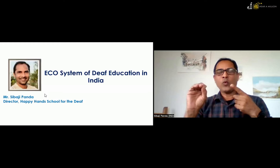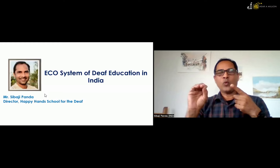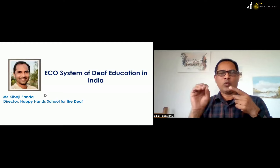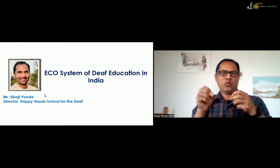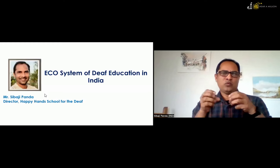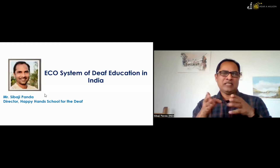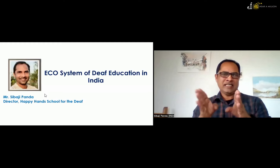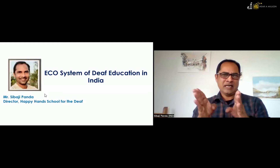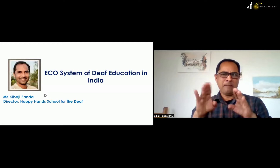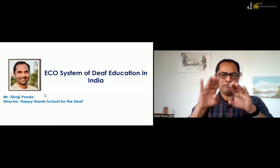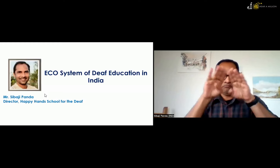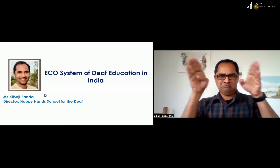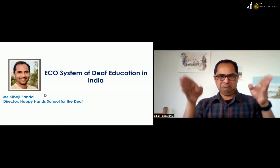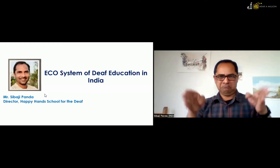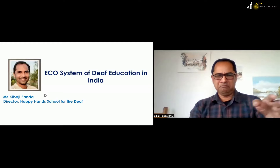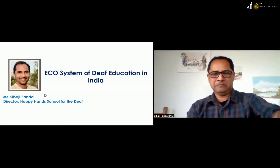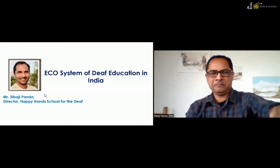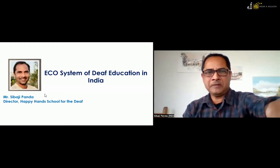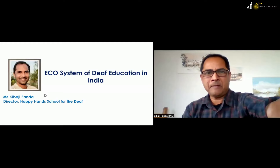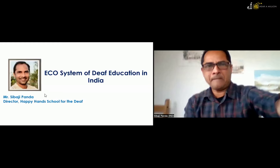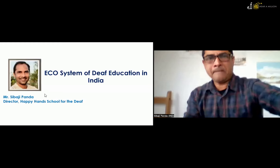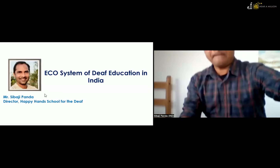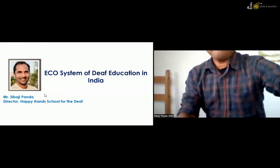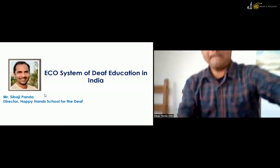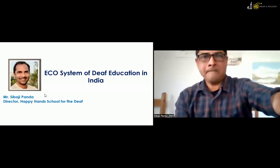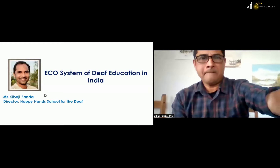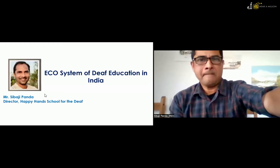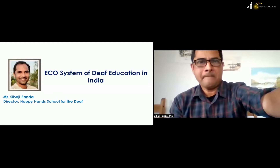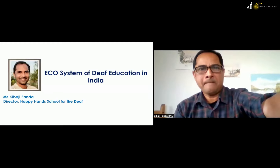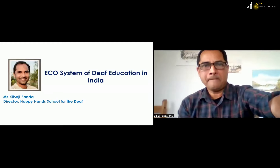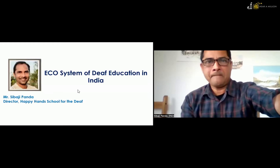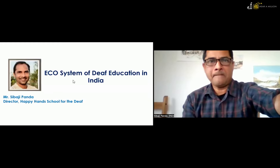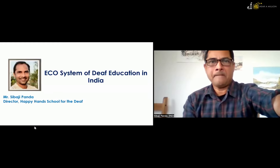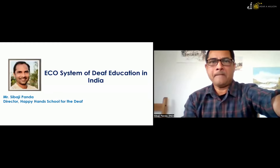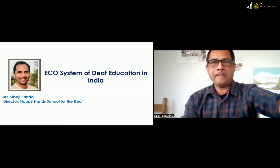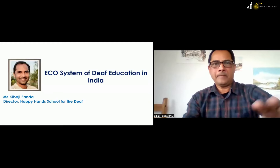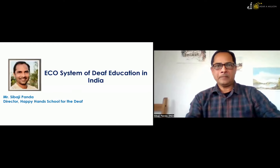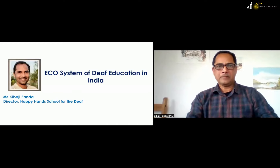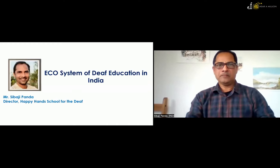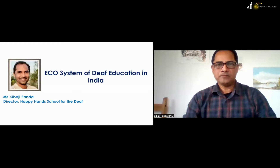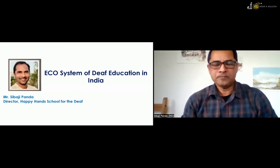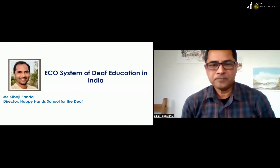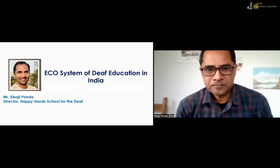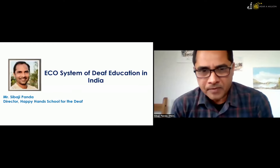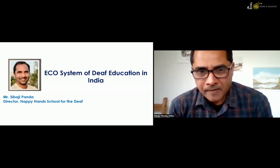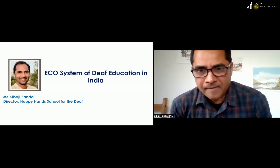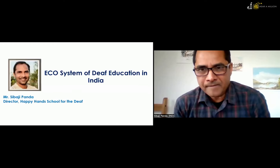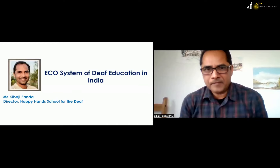which is really close uh, to my heart, the ecosystem.